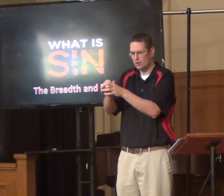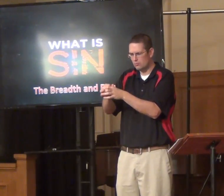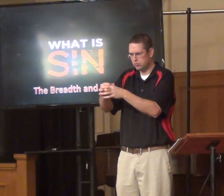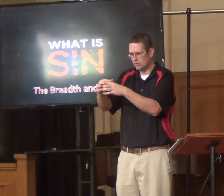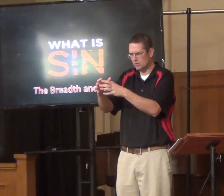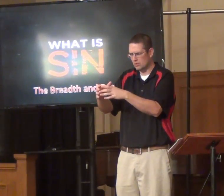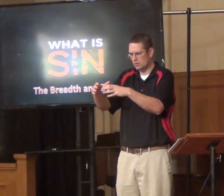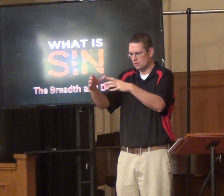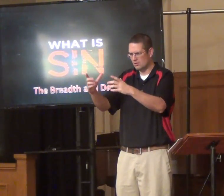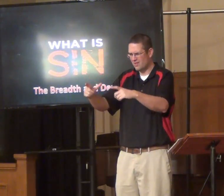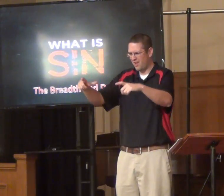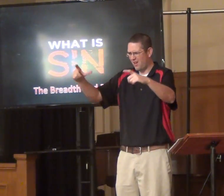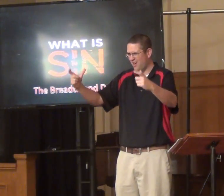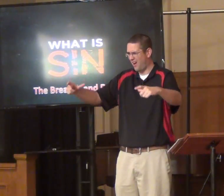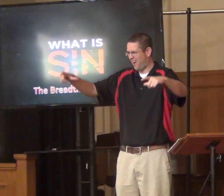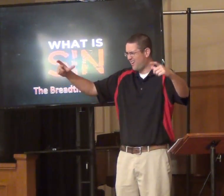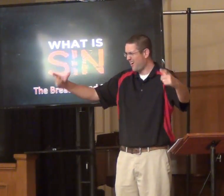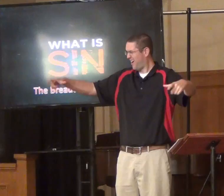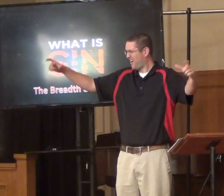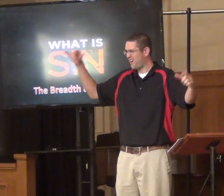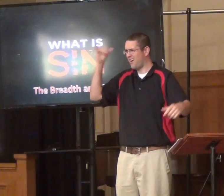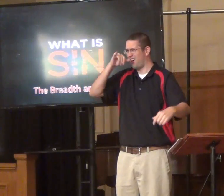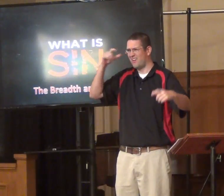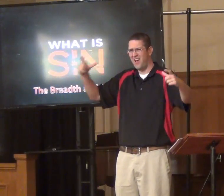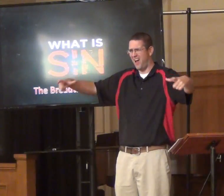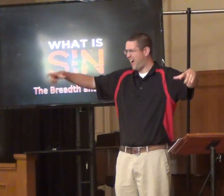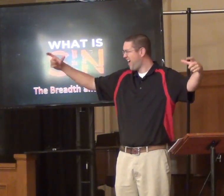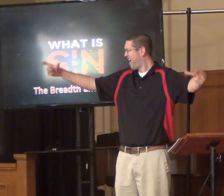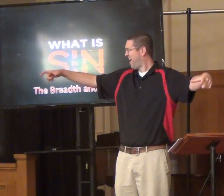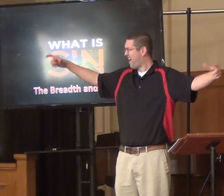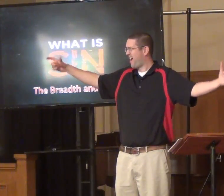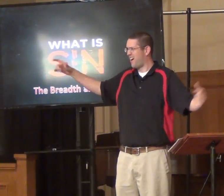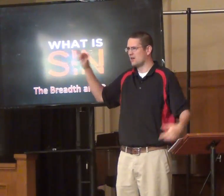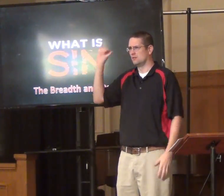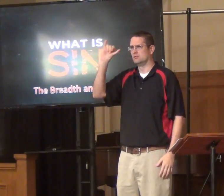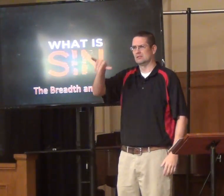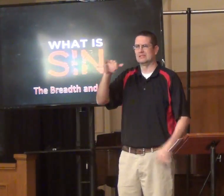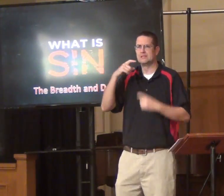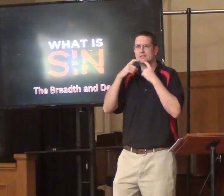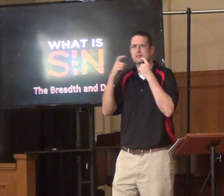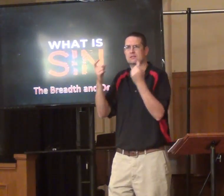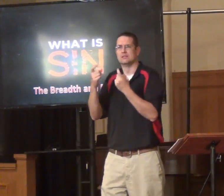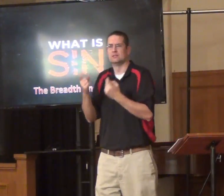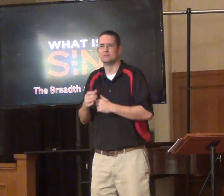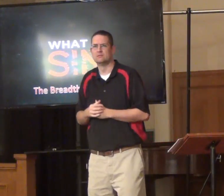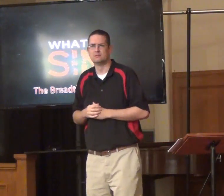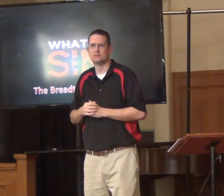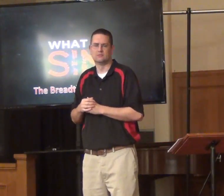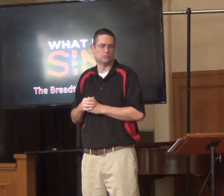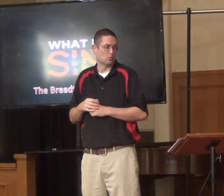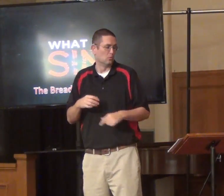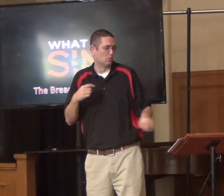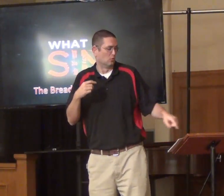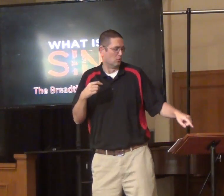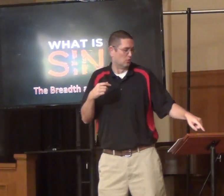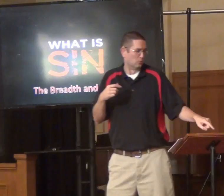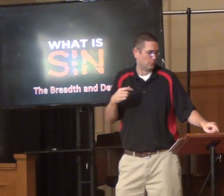you know, it starts to ripple. The water starts to ripple bigger and bigger circles. That's like sin.